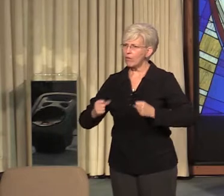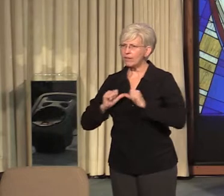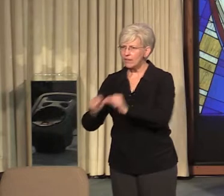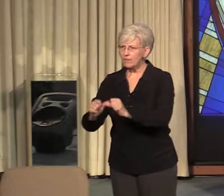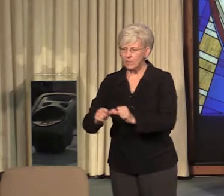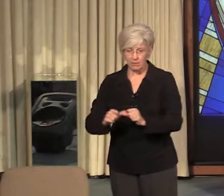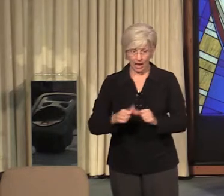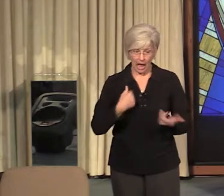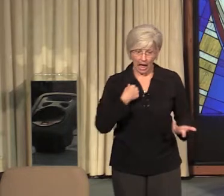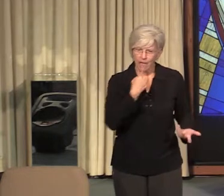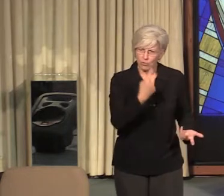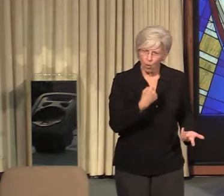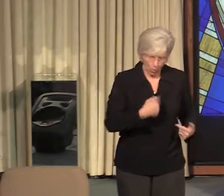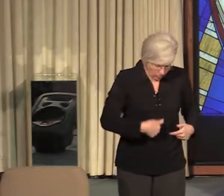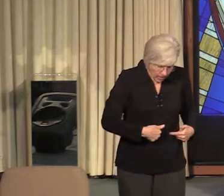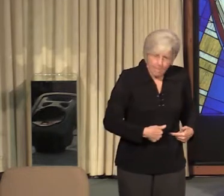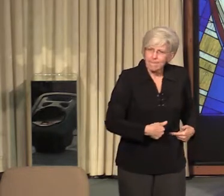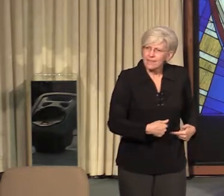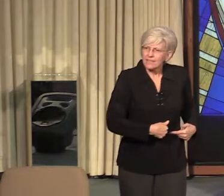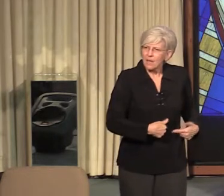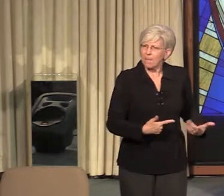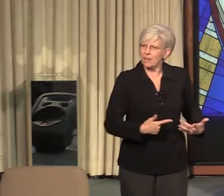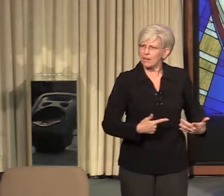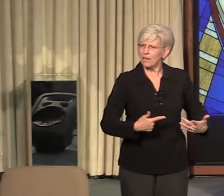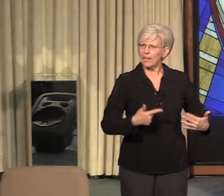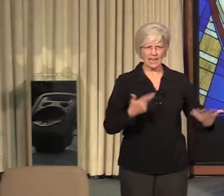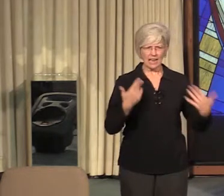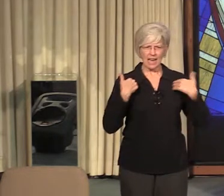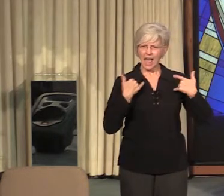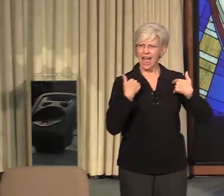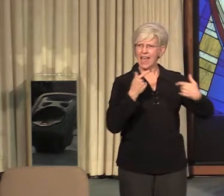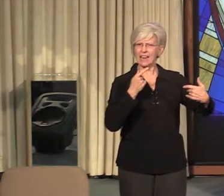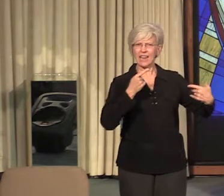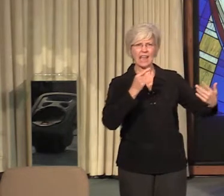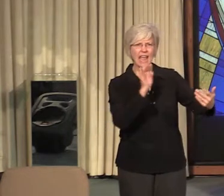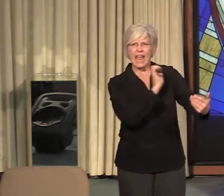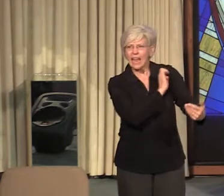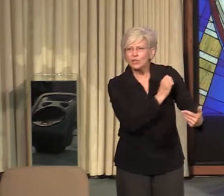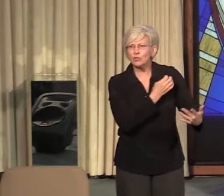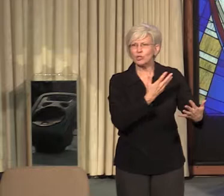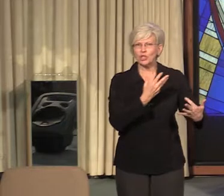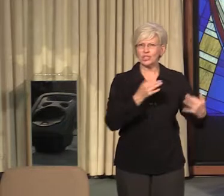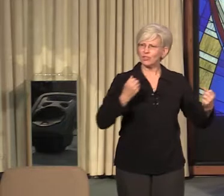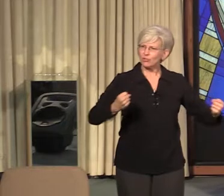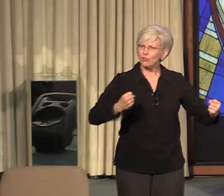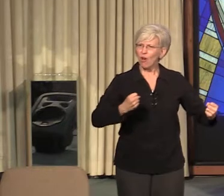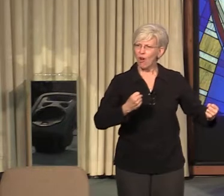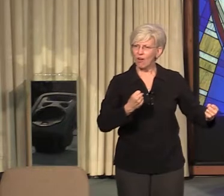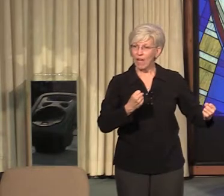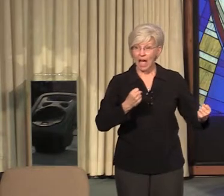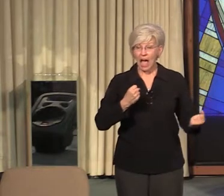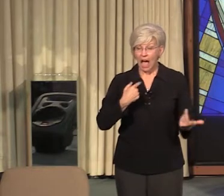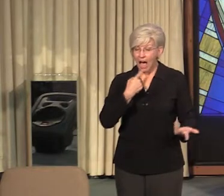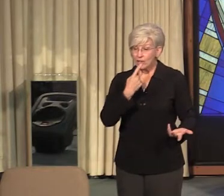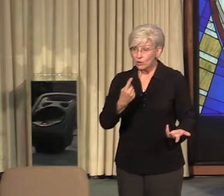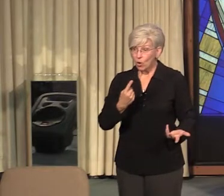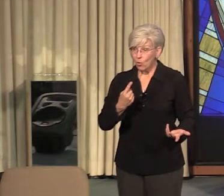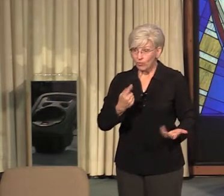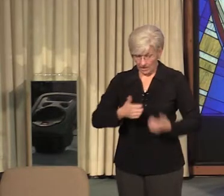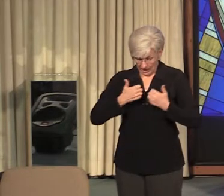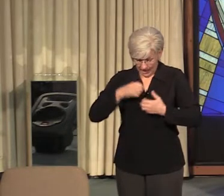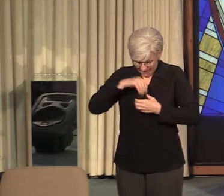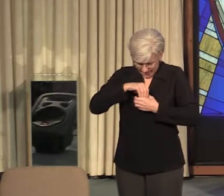or inefficient, but energetic, strong, and intelligent. I told the life in my abdomen that it was no